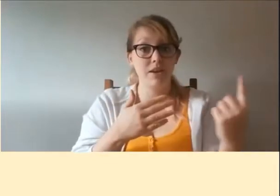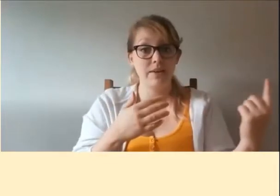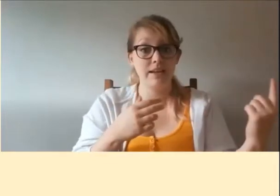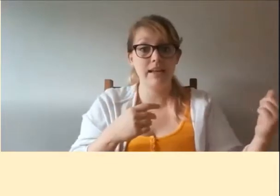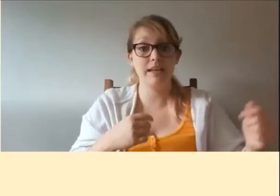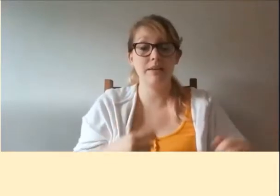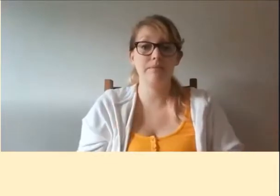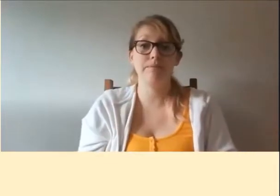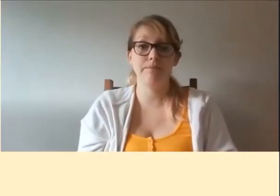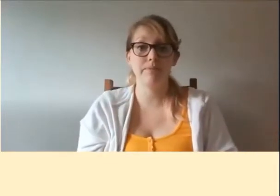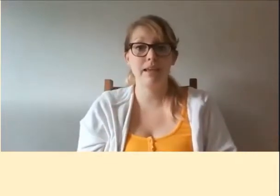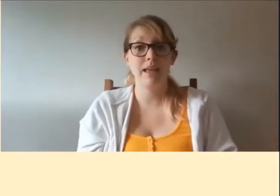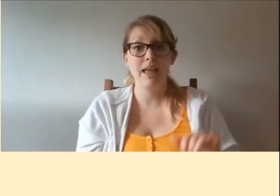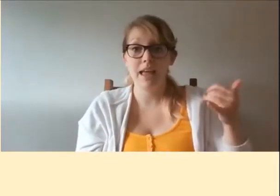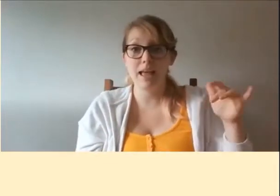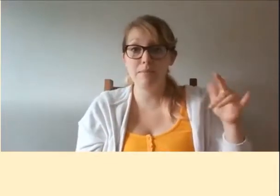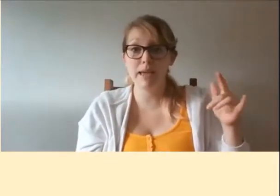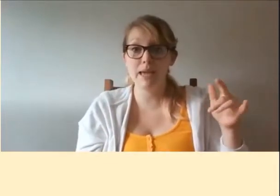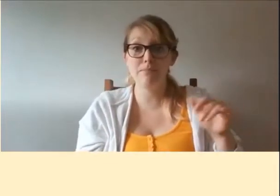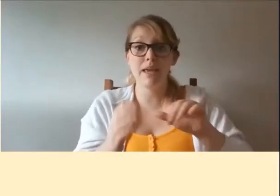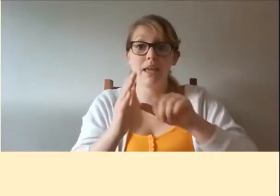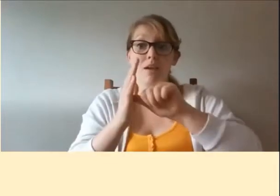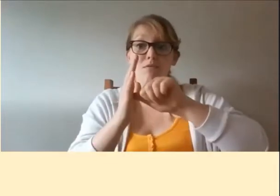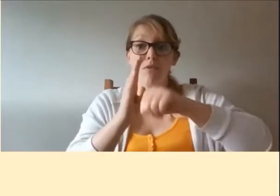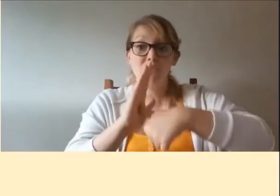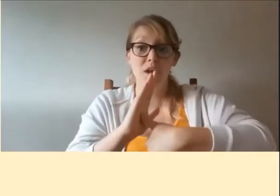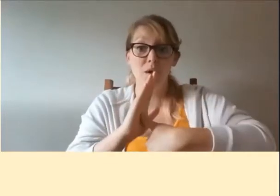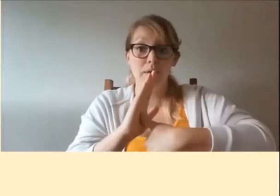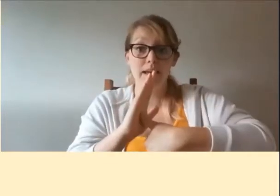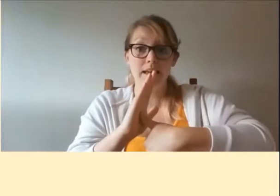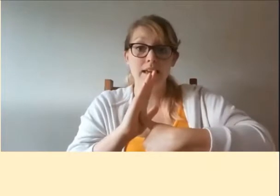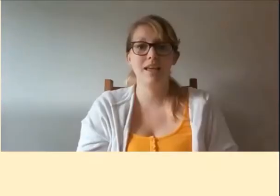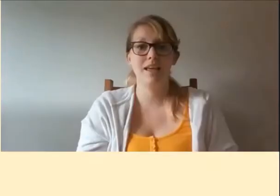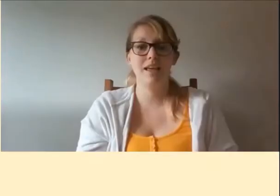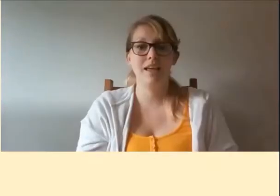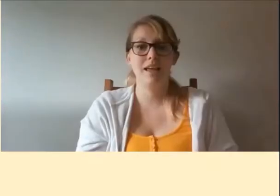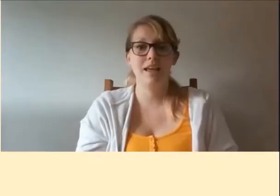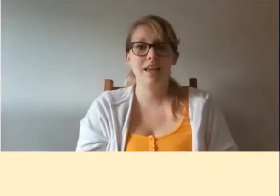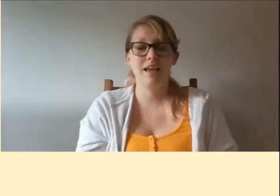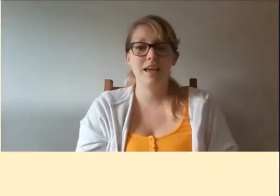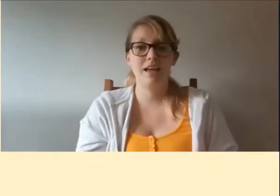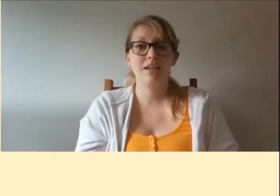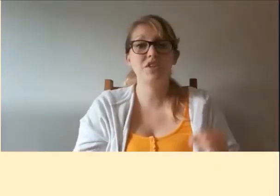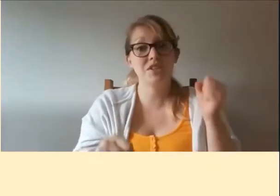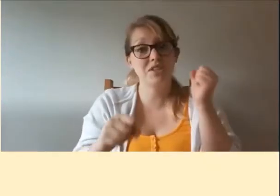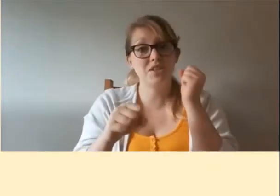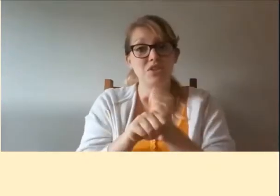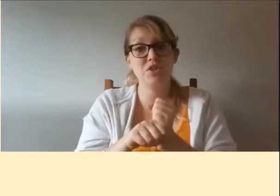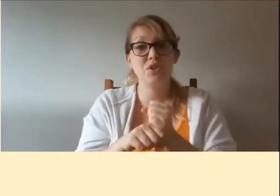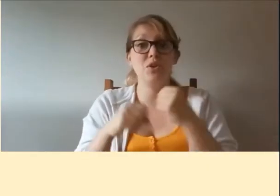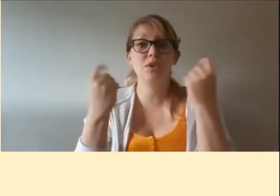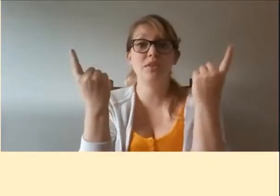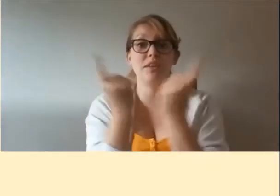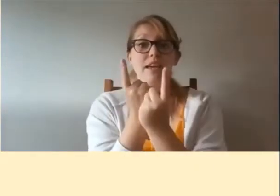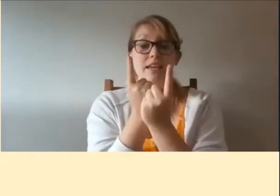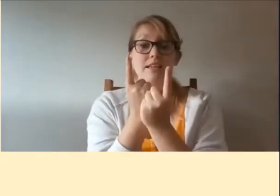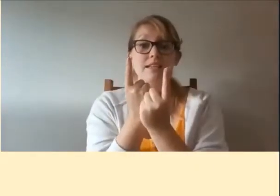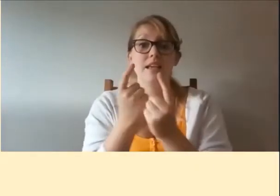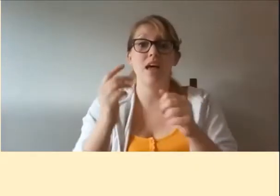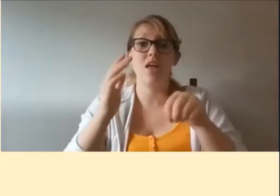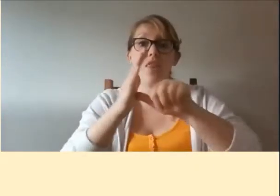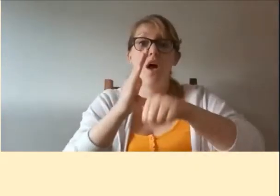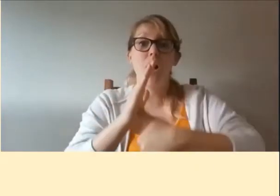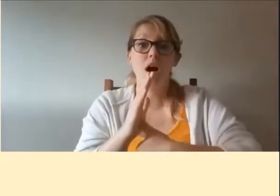of lonely. It may be rough going just to do your